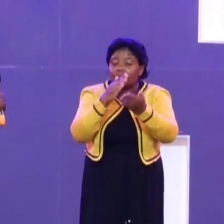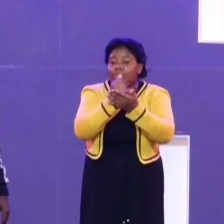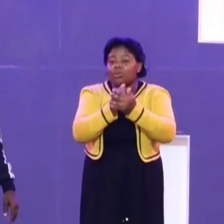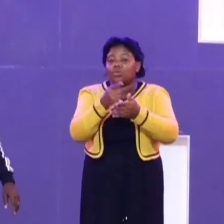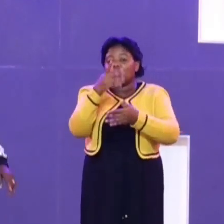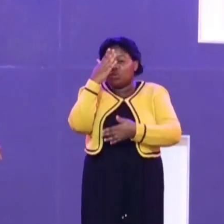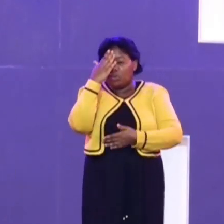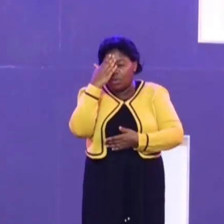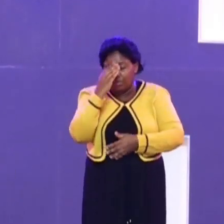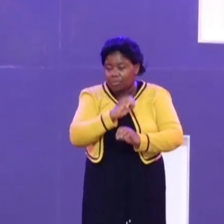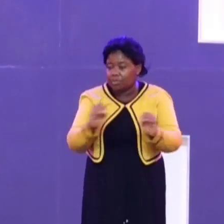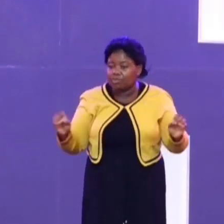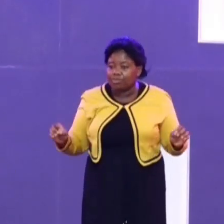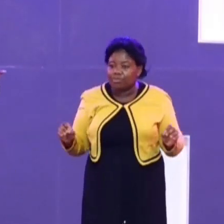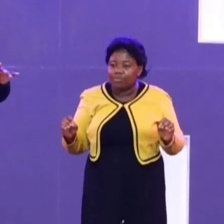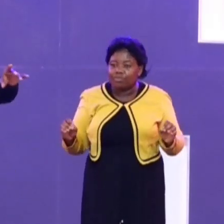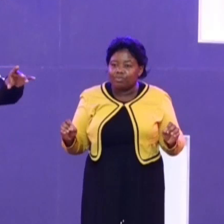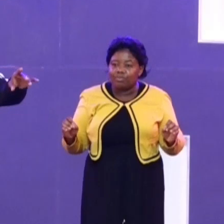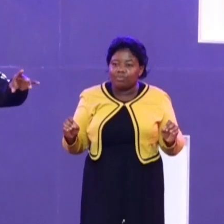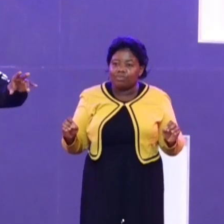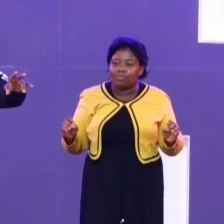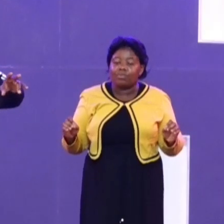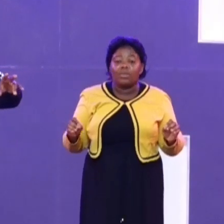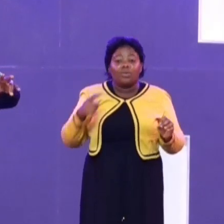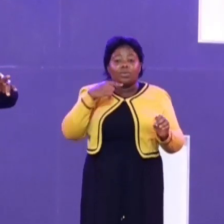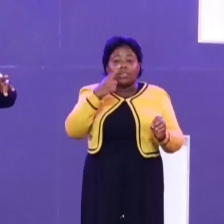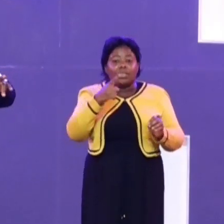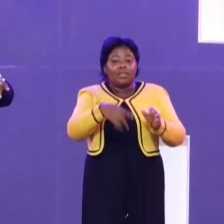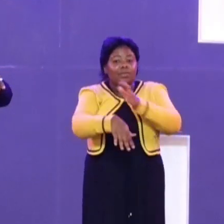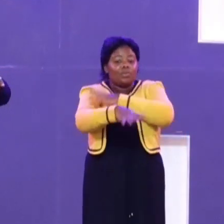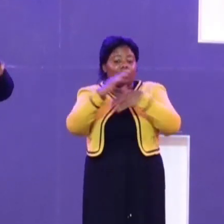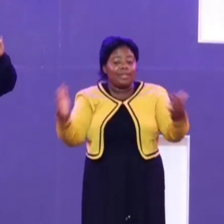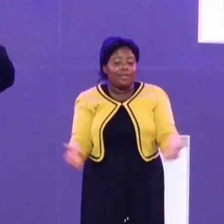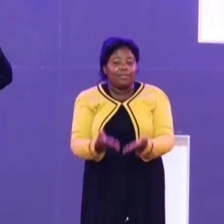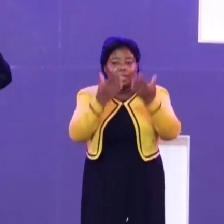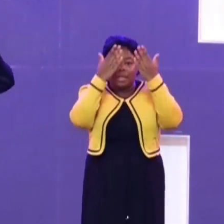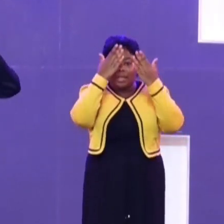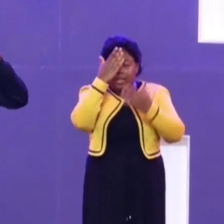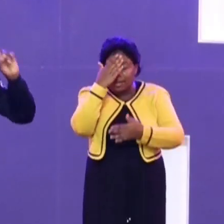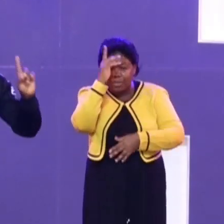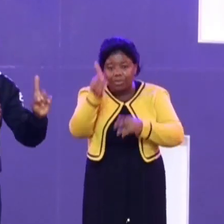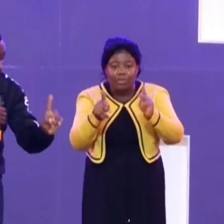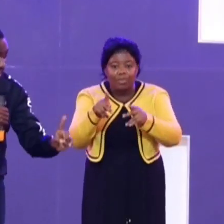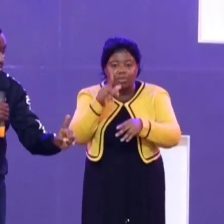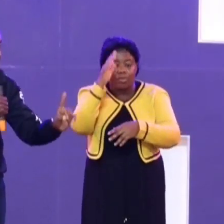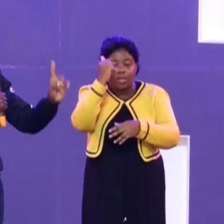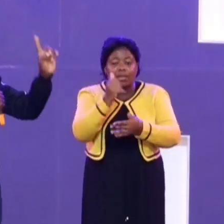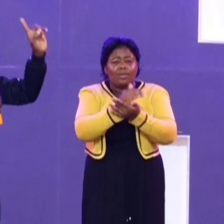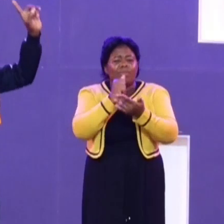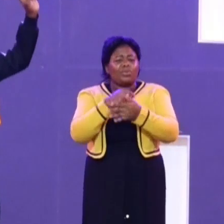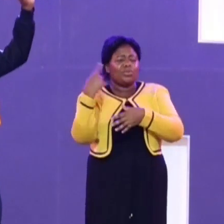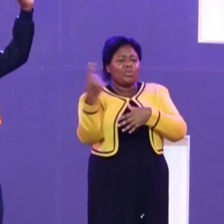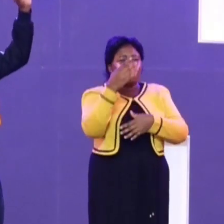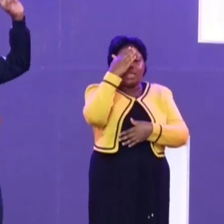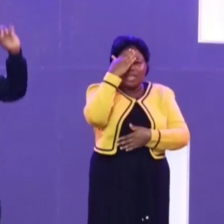that house because you're not yet humble tugambe lwachi mukama imushabeto waziza we've said why does the Lord lift those who are humble kubango yeto waziza yekaya ashobola